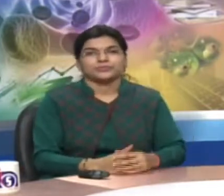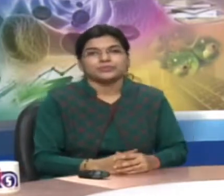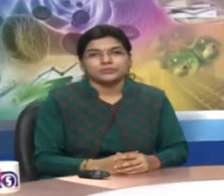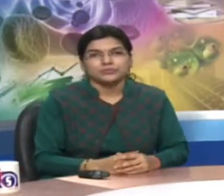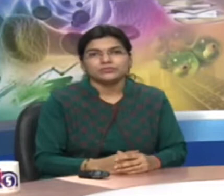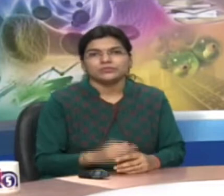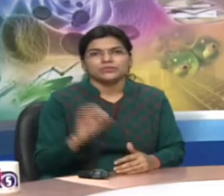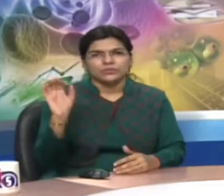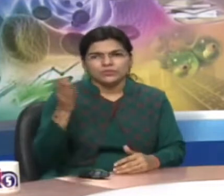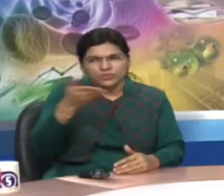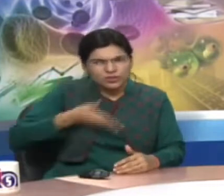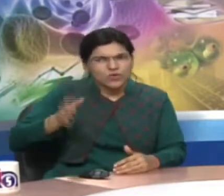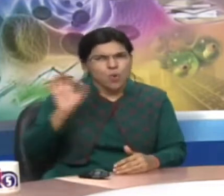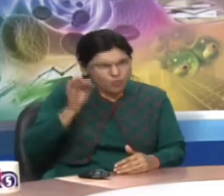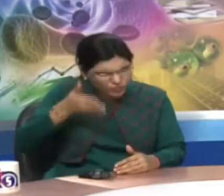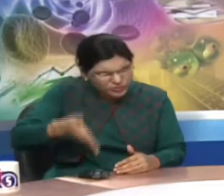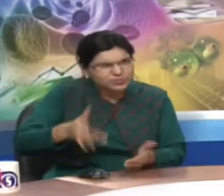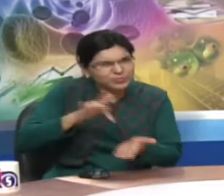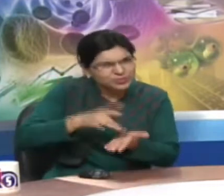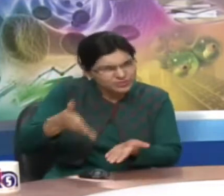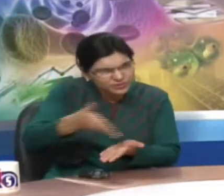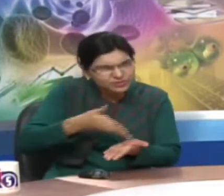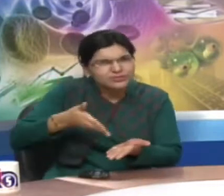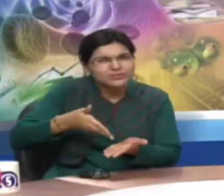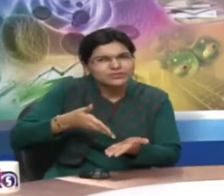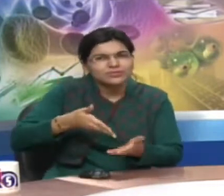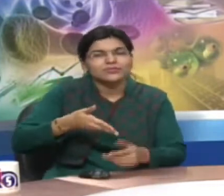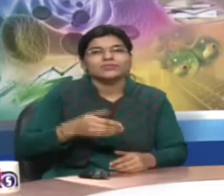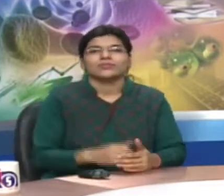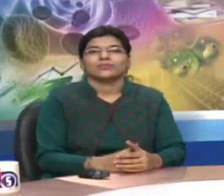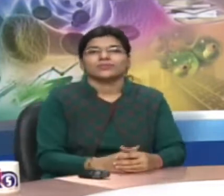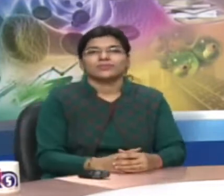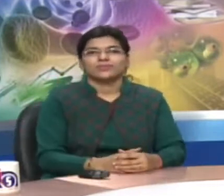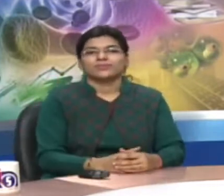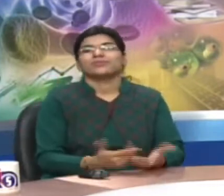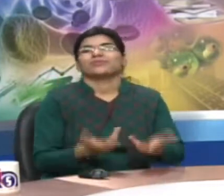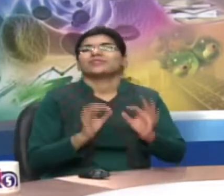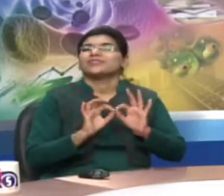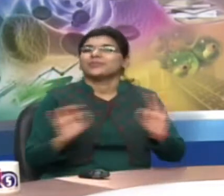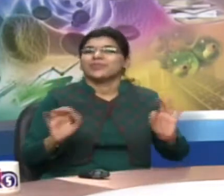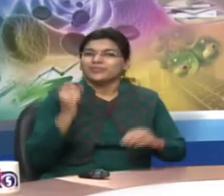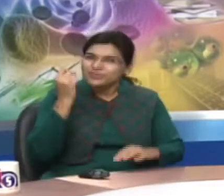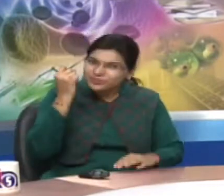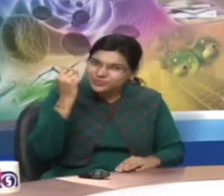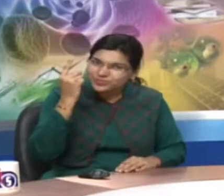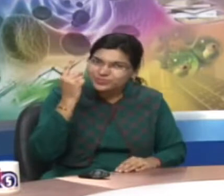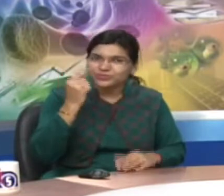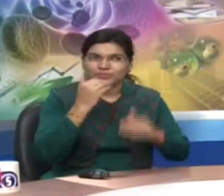question, are we at office? So you know the answer, yes or